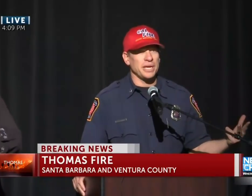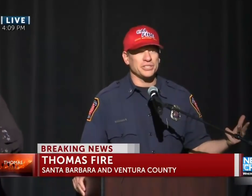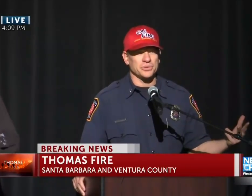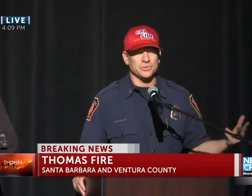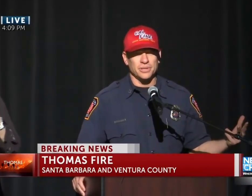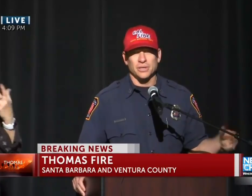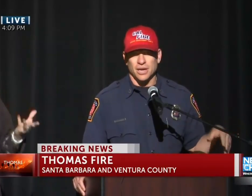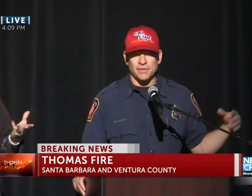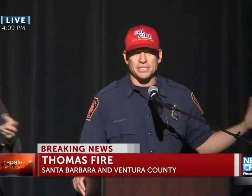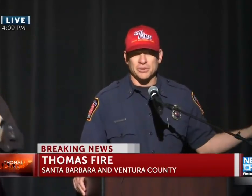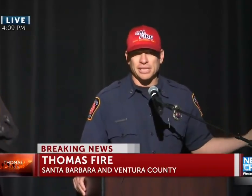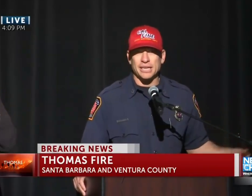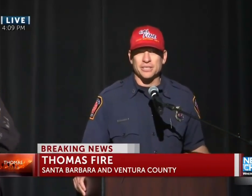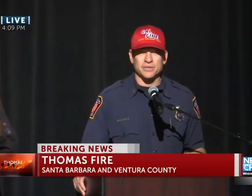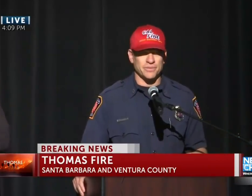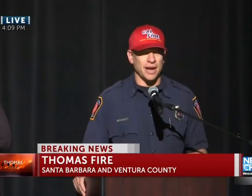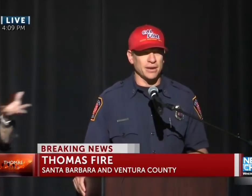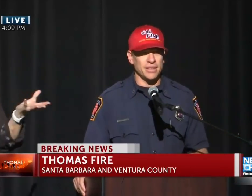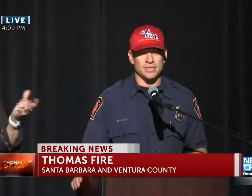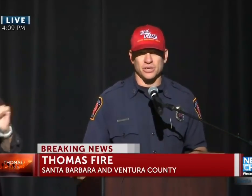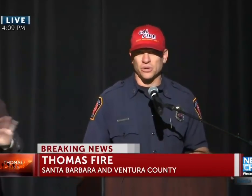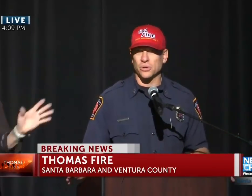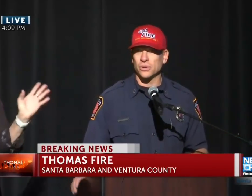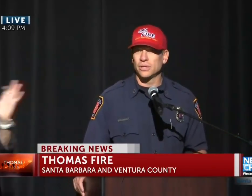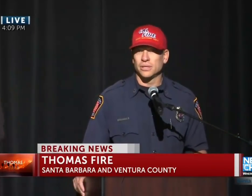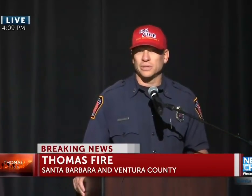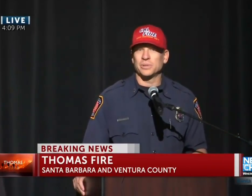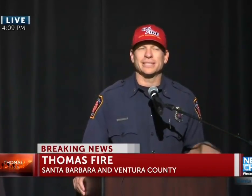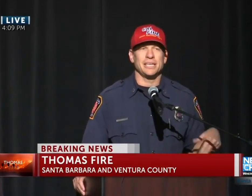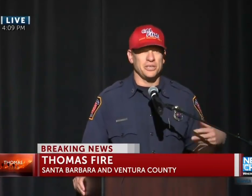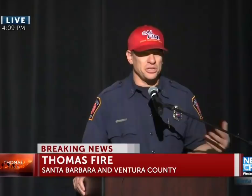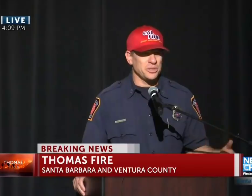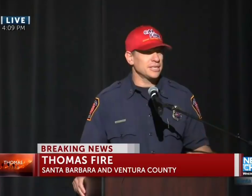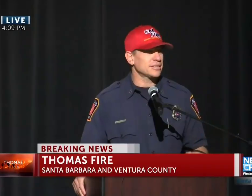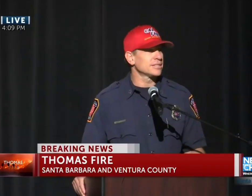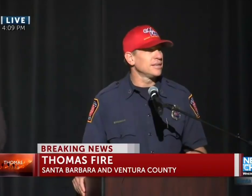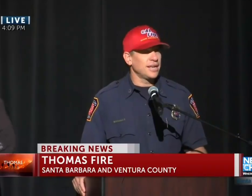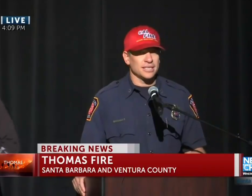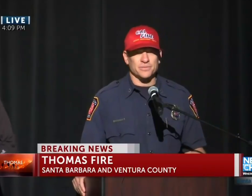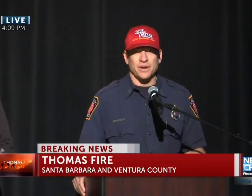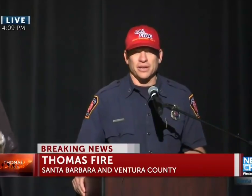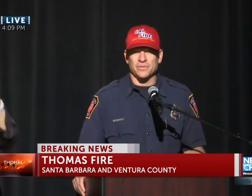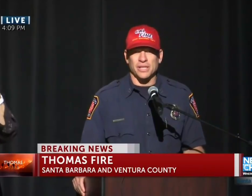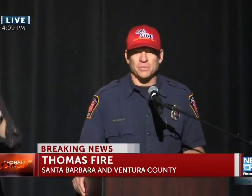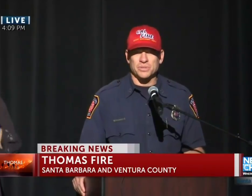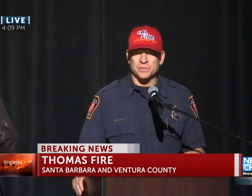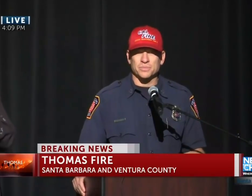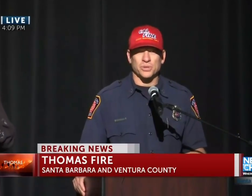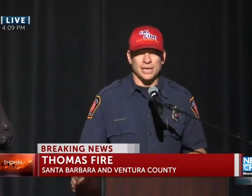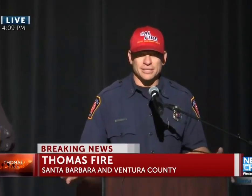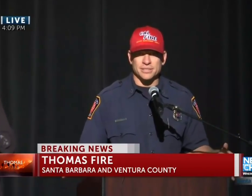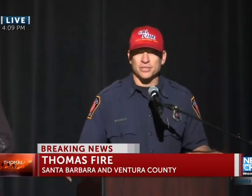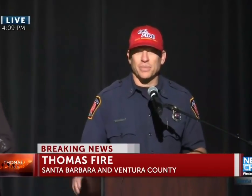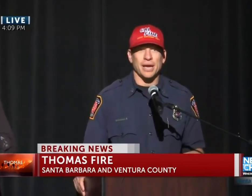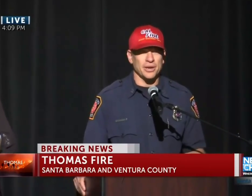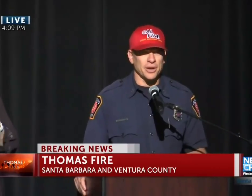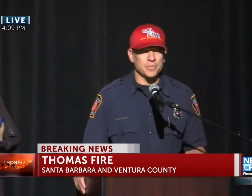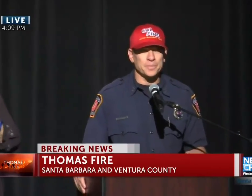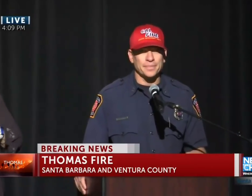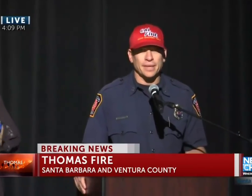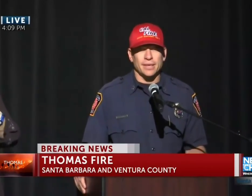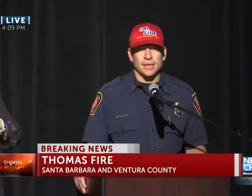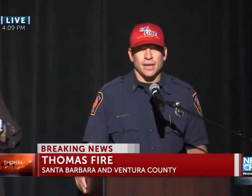to give you the information obviously related to the fire. That is our goal. We will continue to do this as the fire develops and progresses in